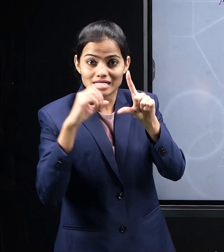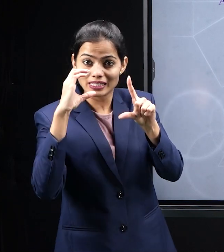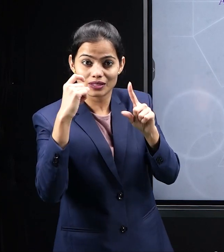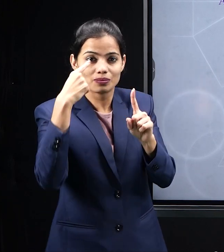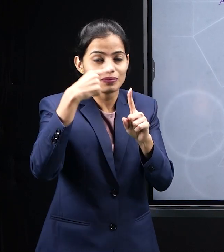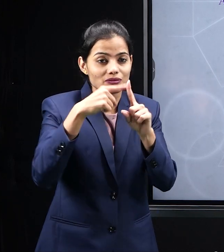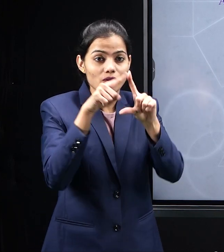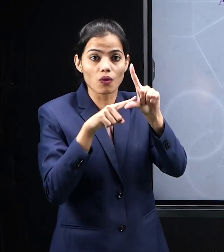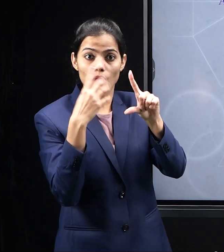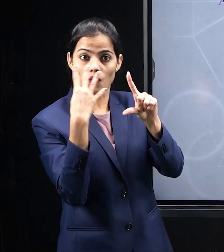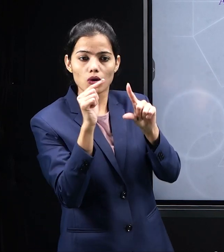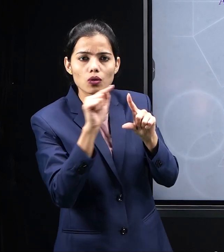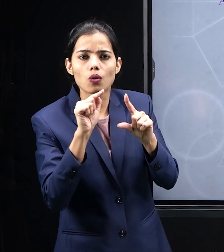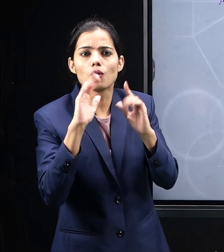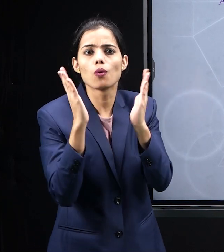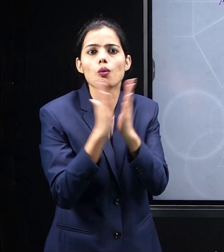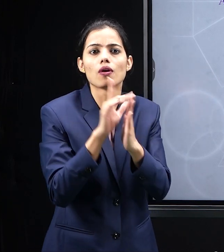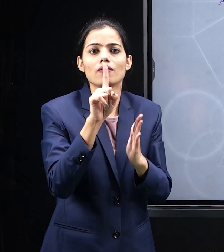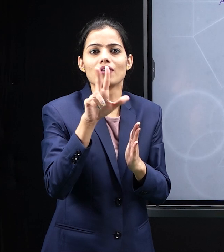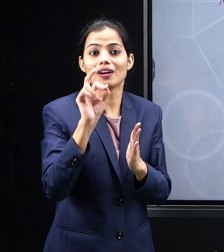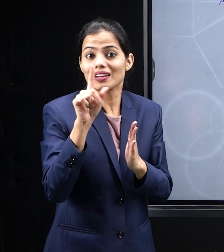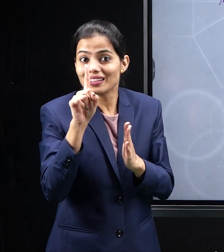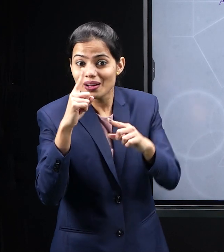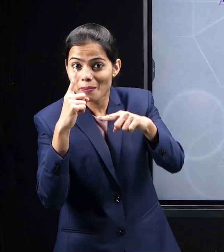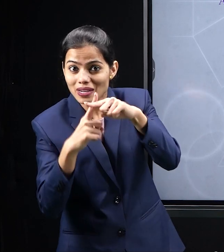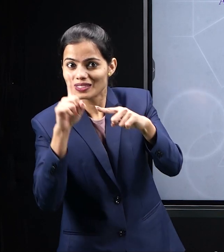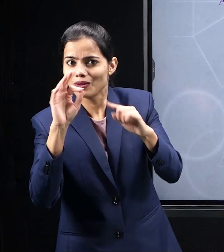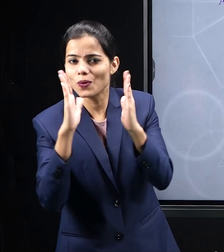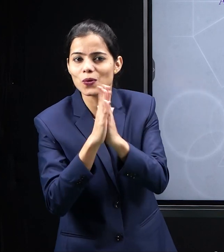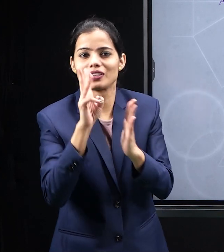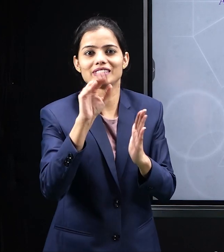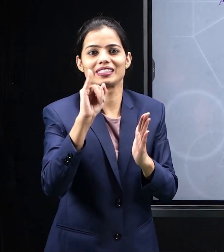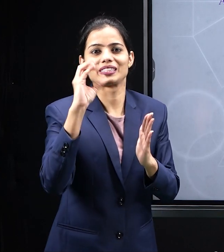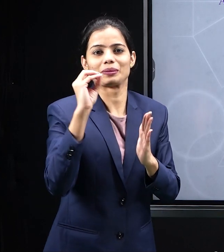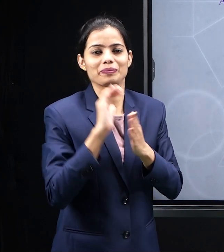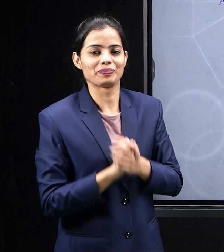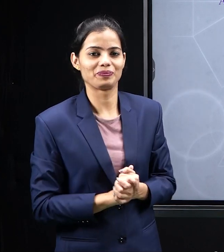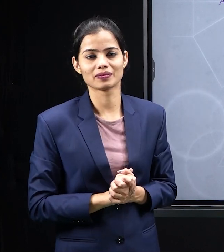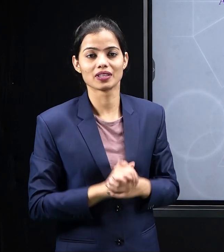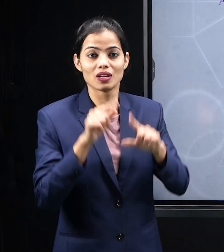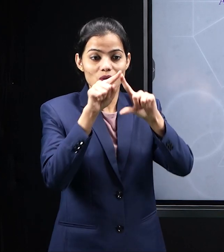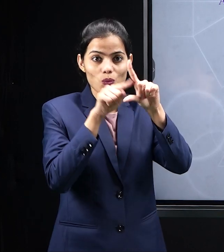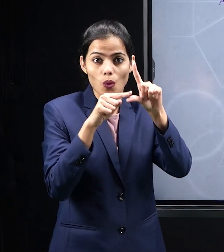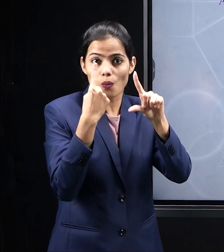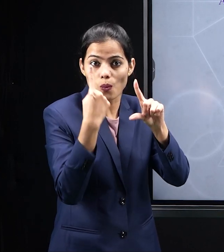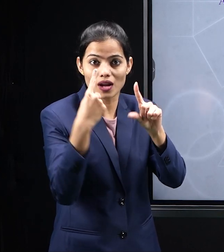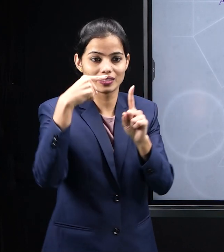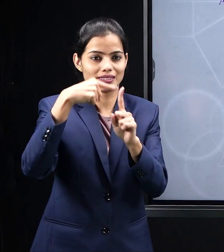C plus angle 4 is equal to 180 degree plus 180 degree. Angle 1 plus